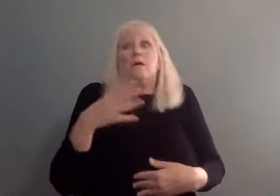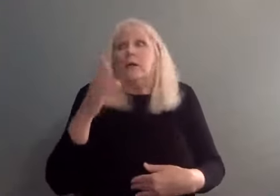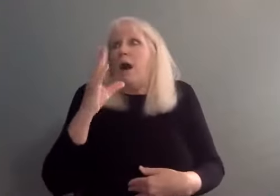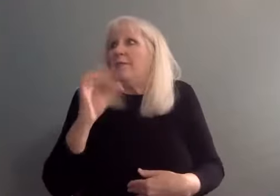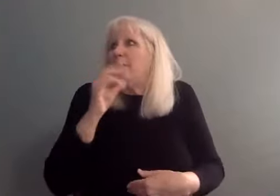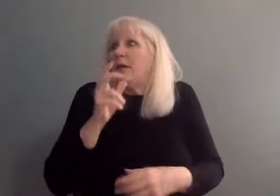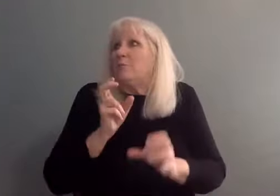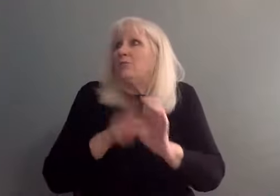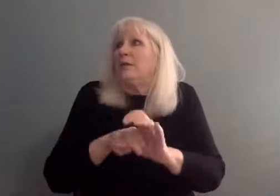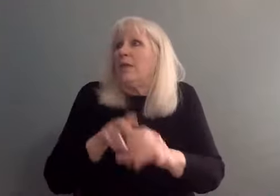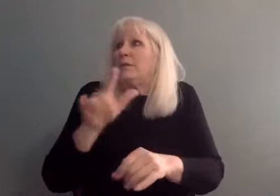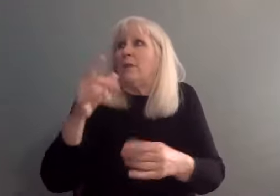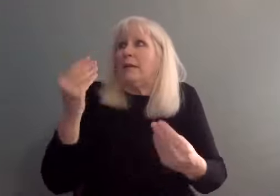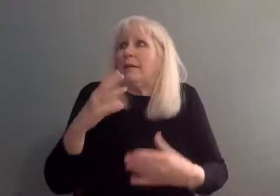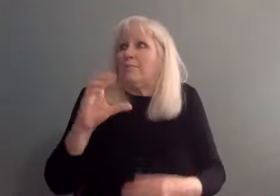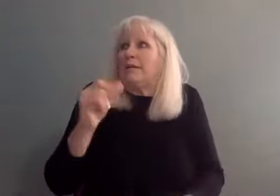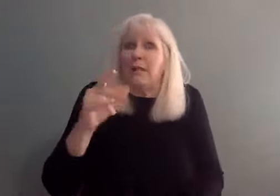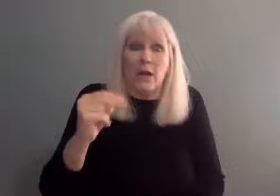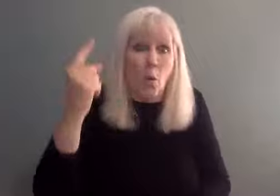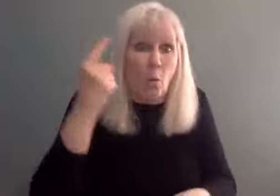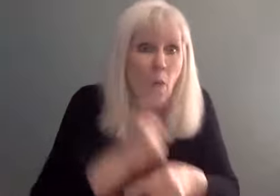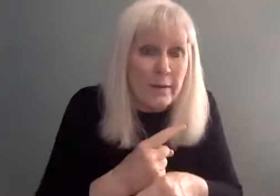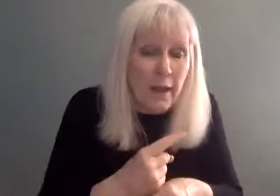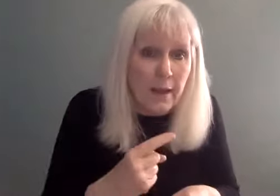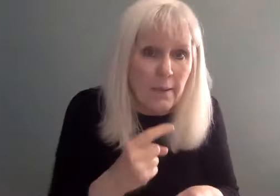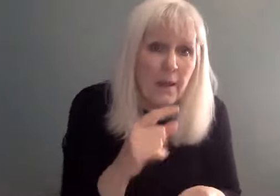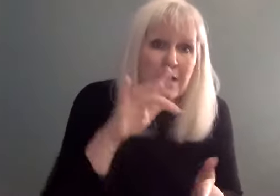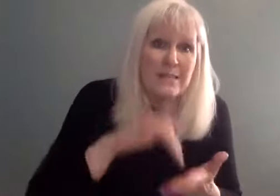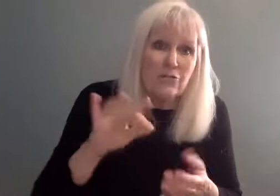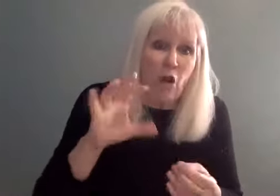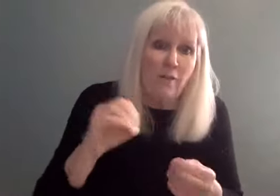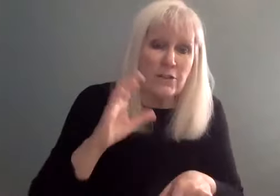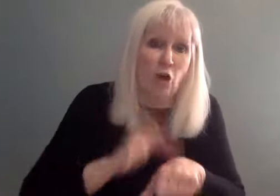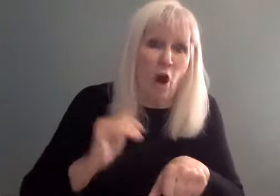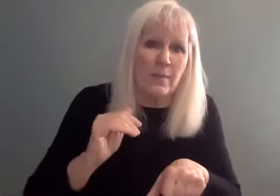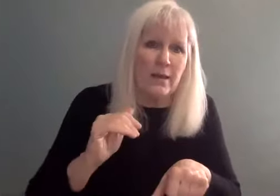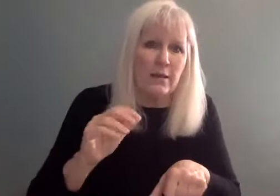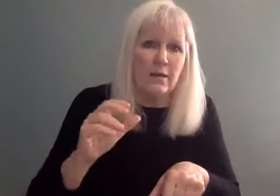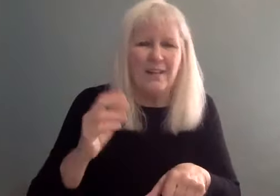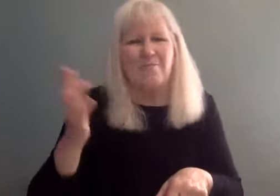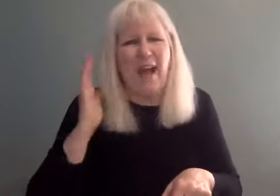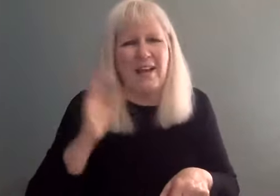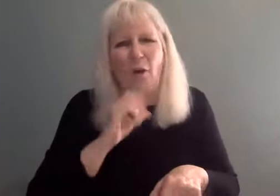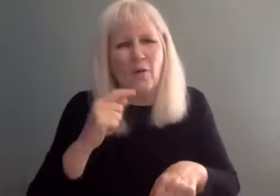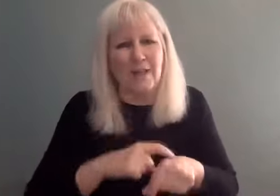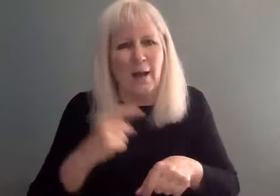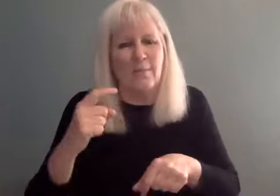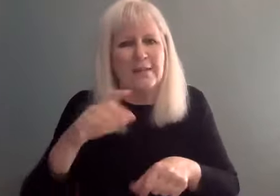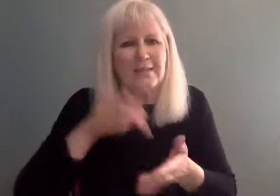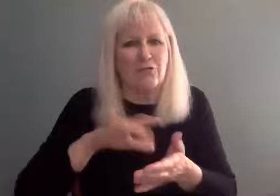on the plane. And one day, central office called me for a 12-step call. We used to get them back in the day like that. And I said, I'm